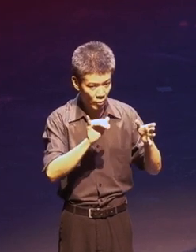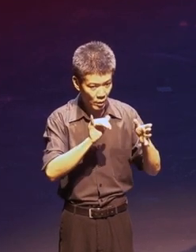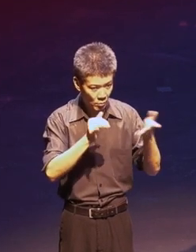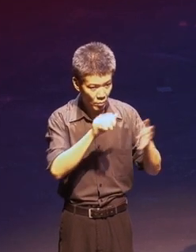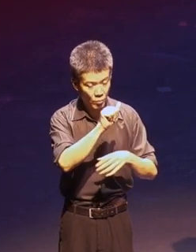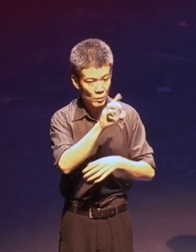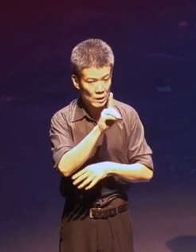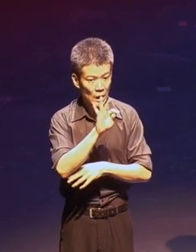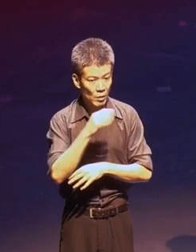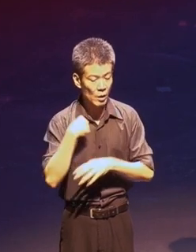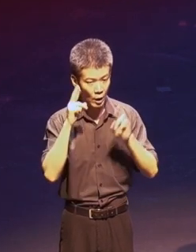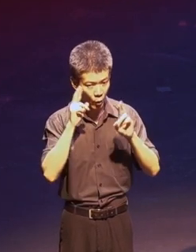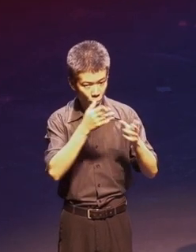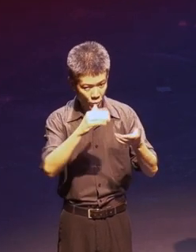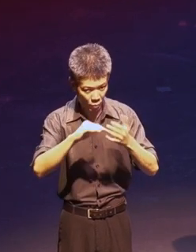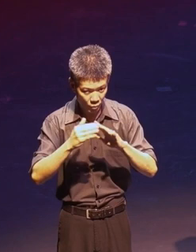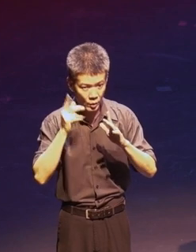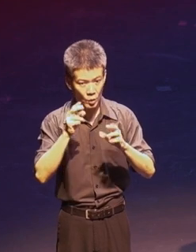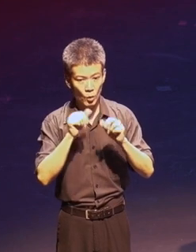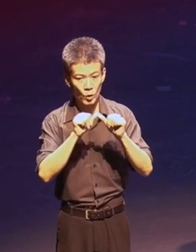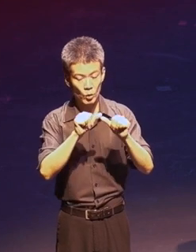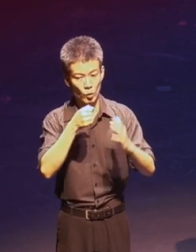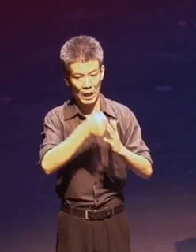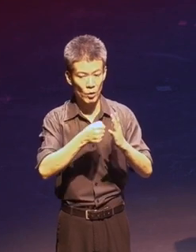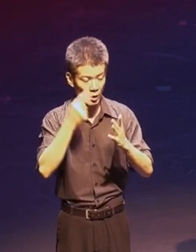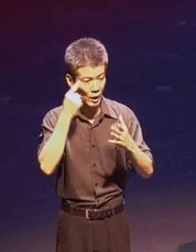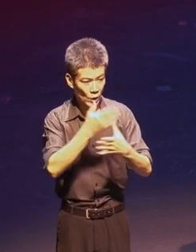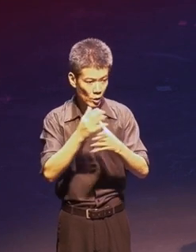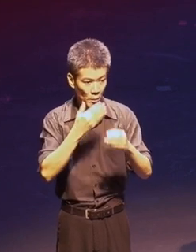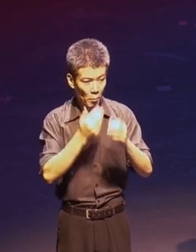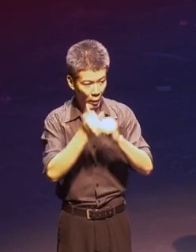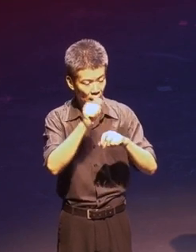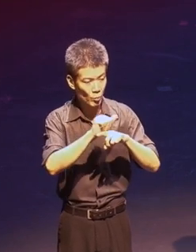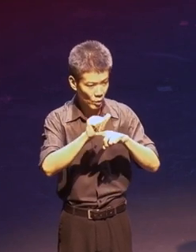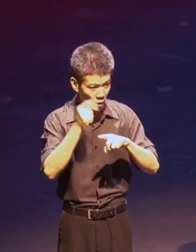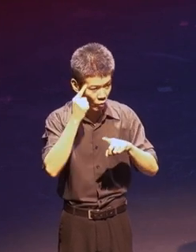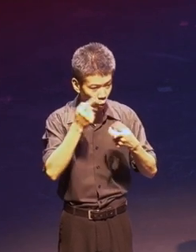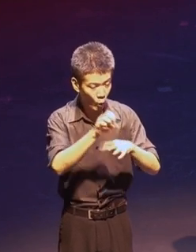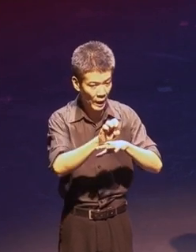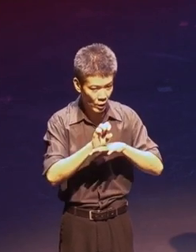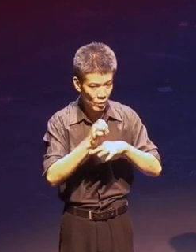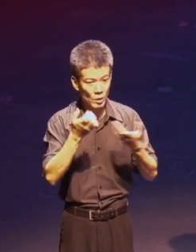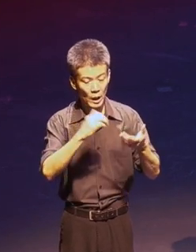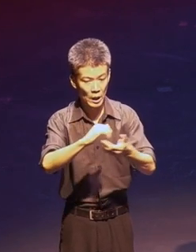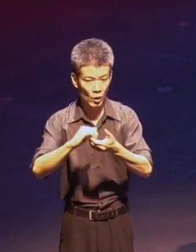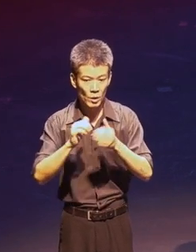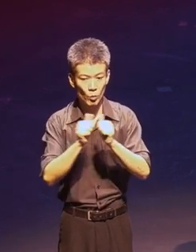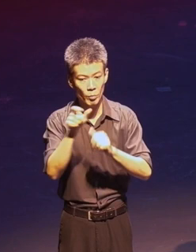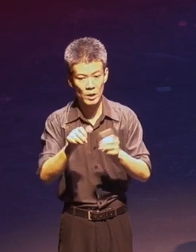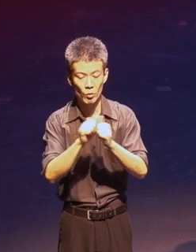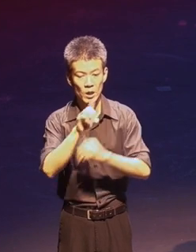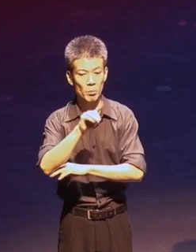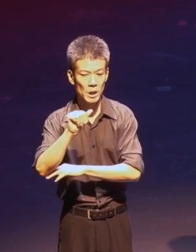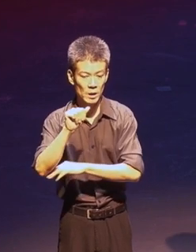the ADF, I hope the community will continue to advocate and share best practices for engaging and collaborating with persons